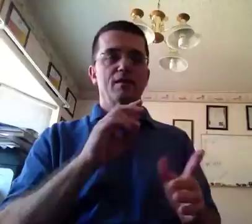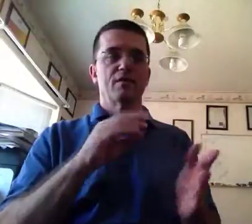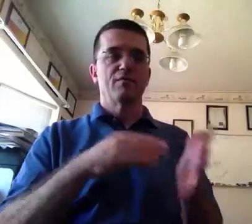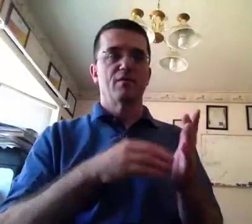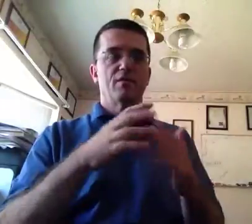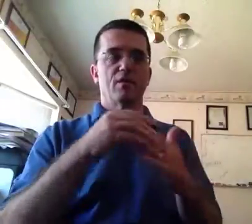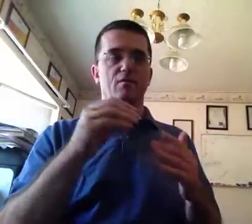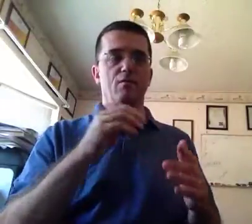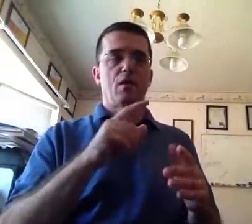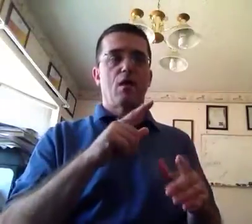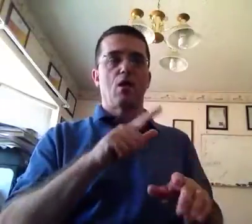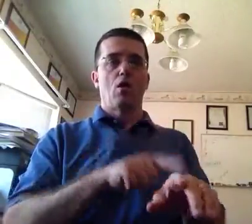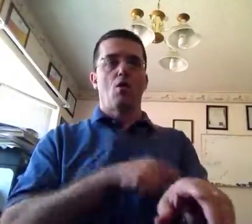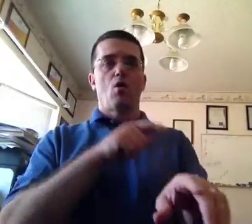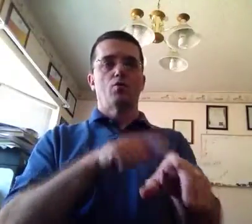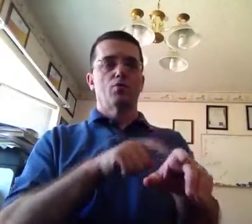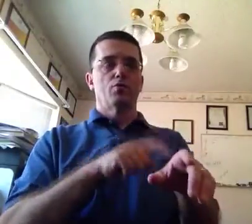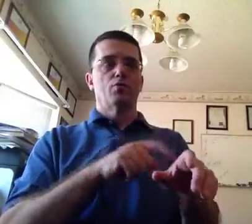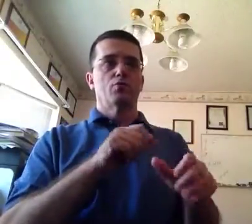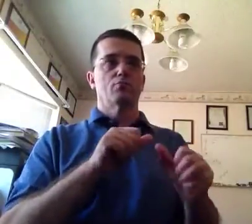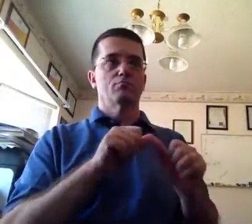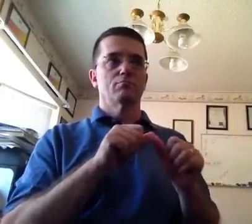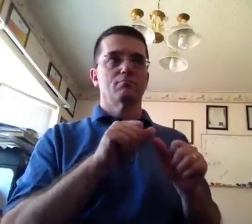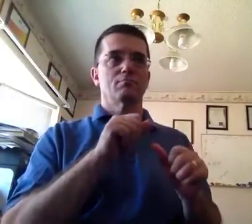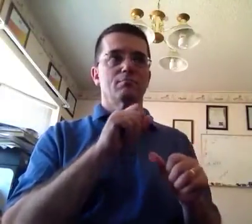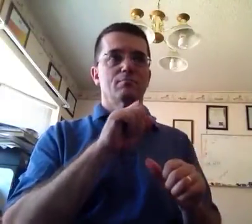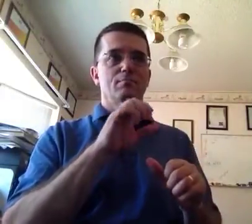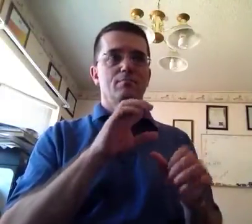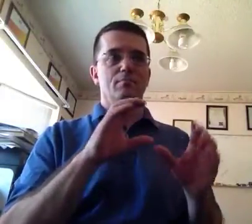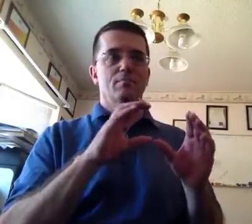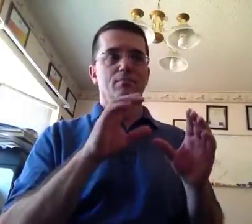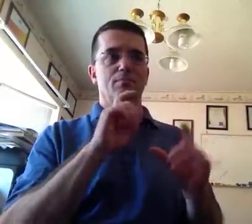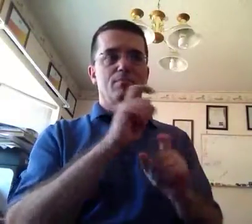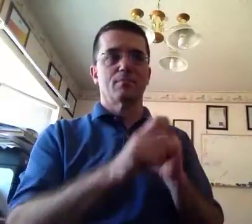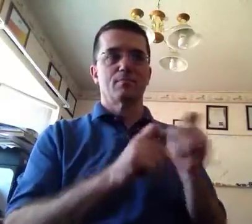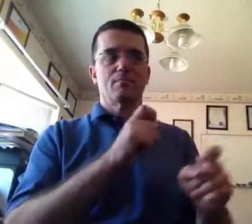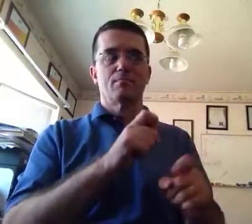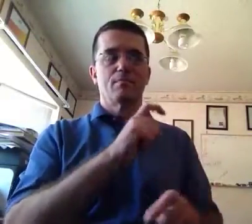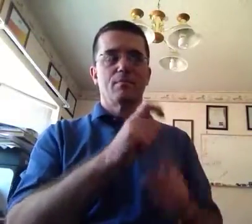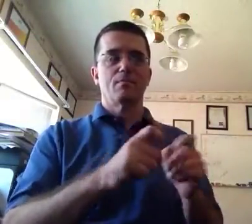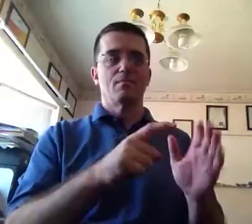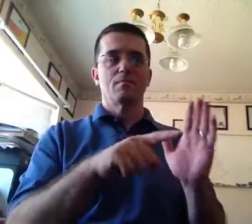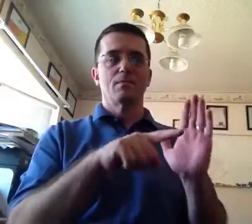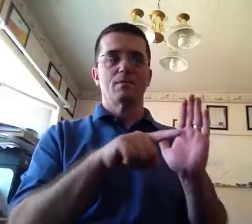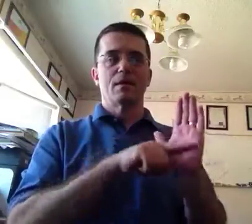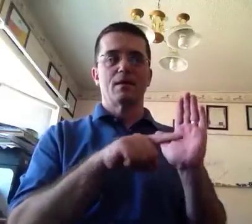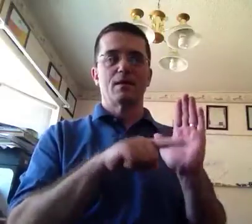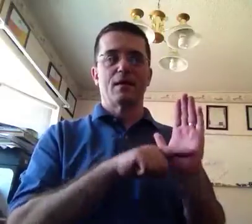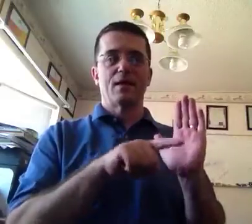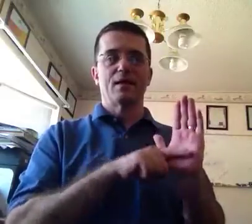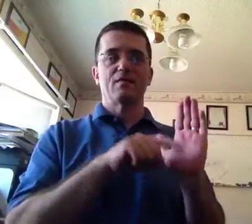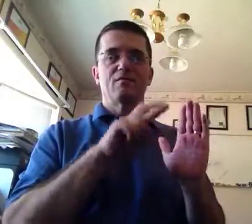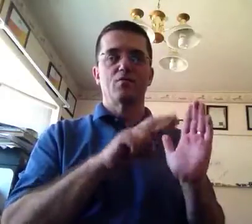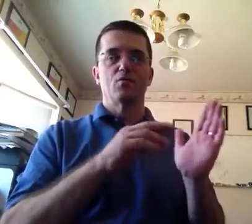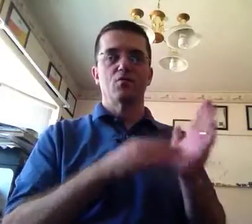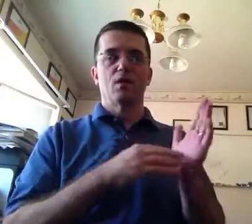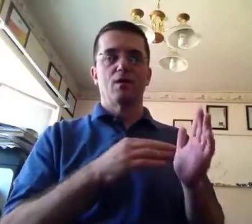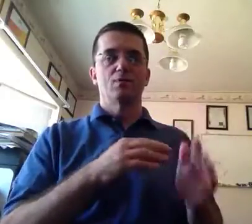care reimbursement and his stable incomes. He's running about a negative $2,000 a month. So